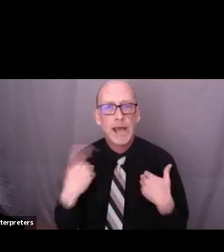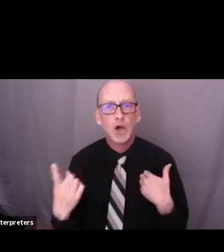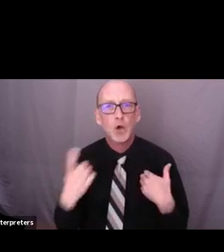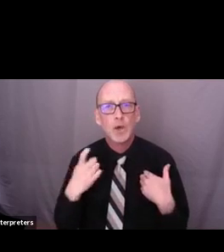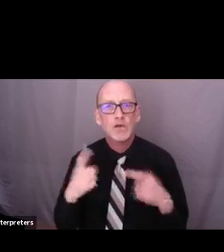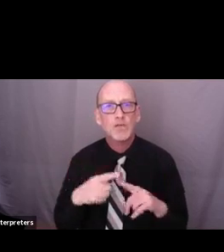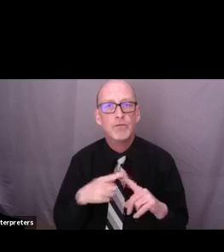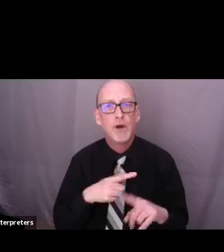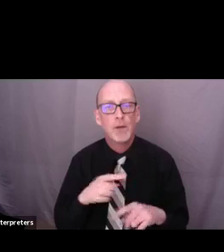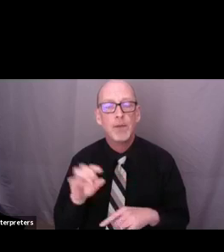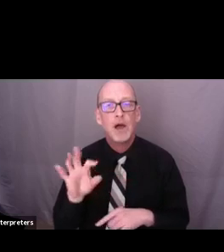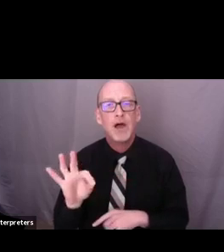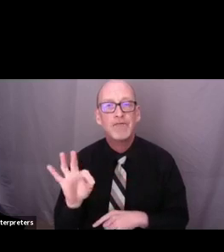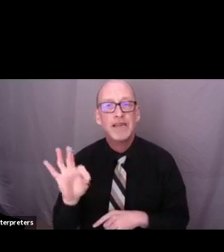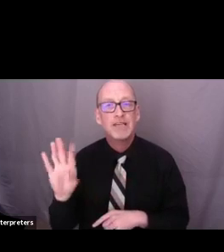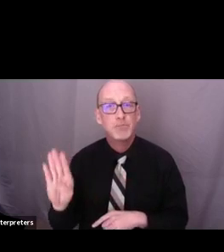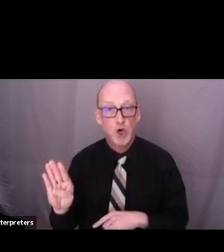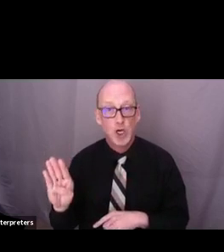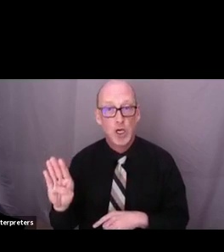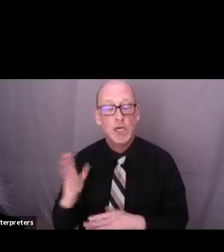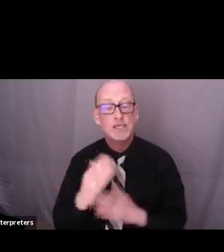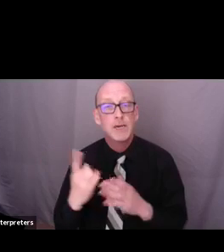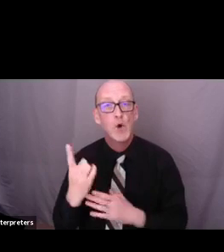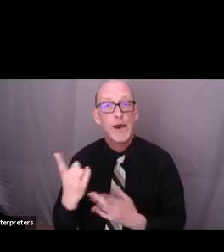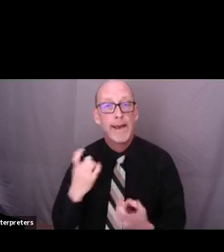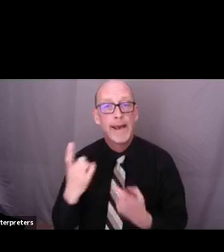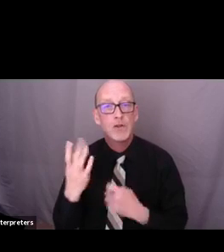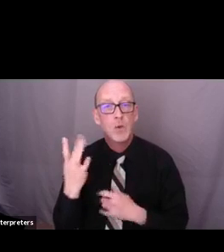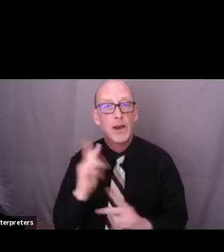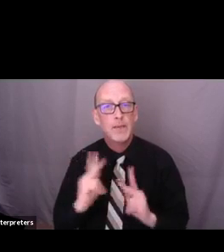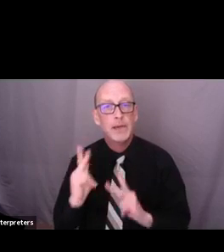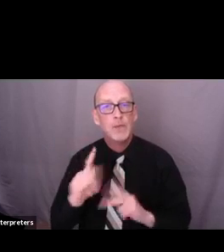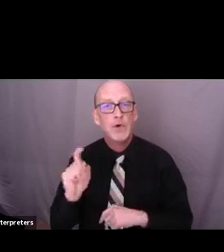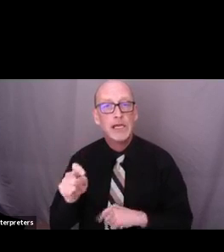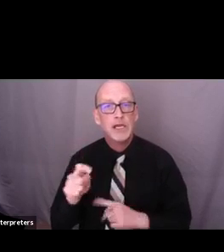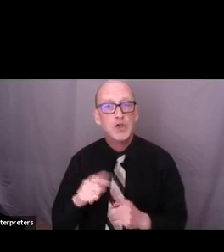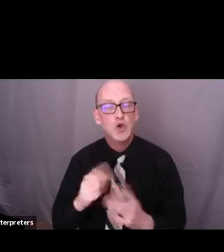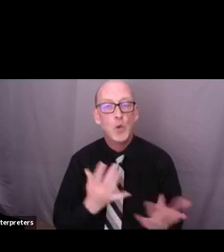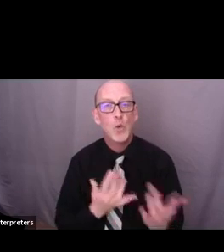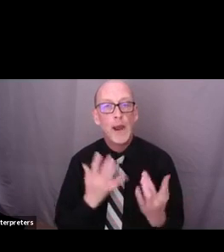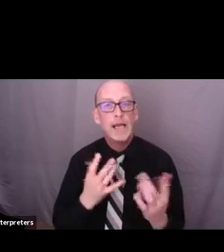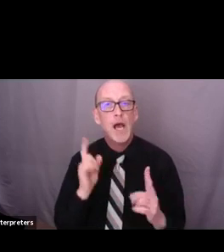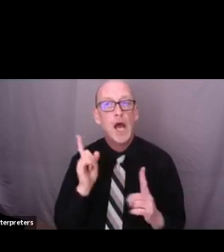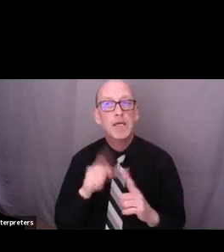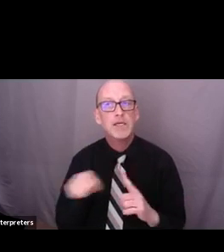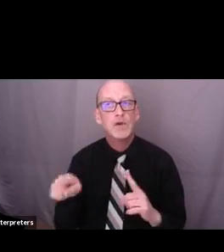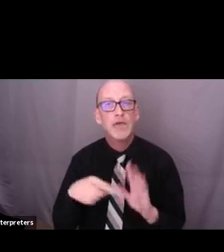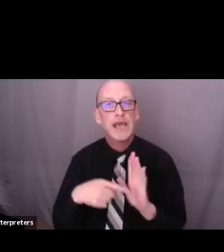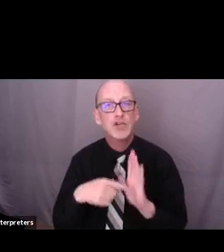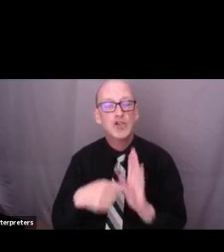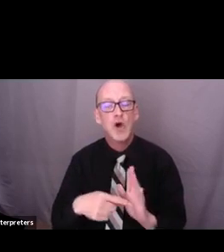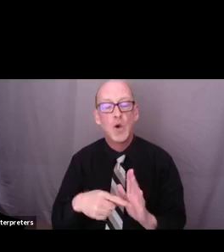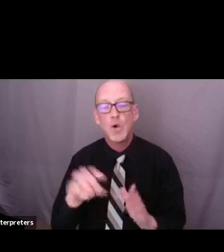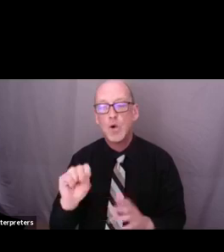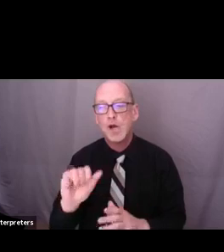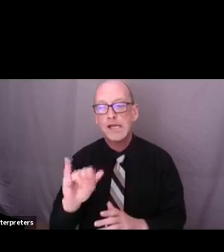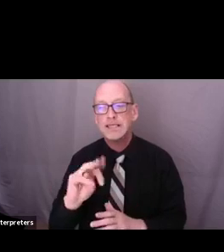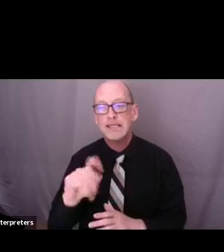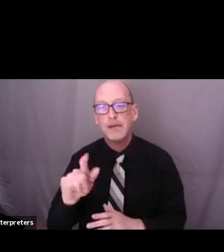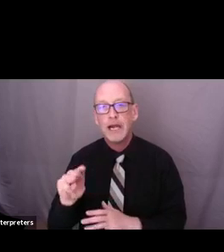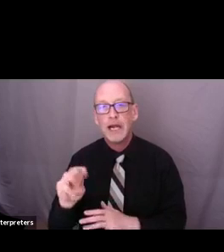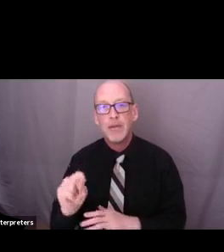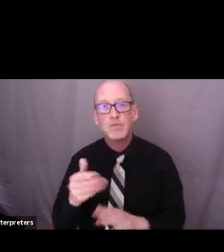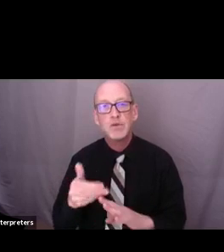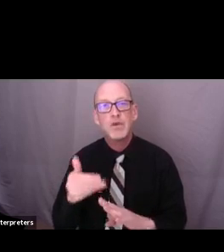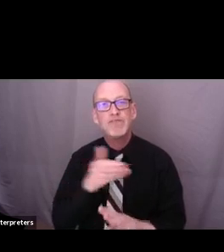from Facebook. Okay. Someone was asking why people have to wait until they are displaying symptoms before they are